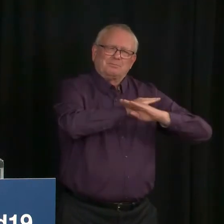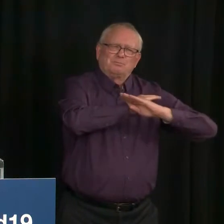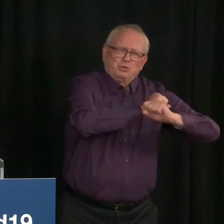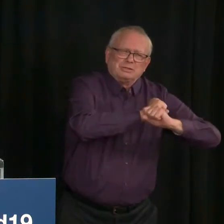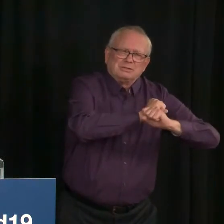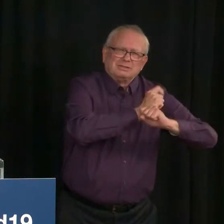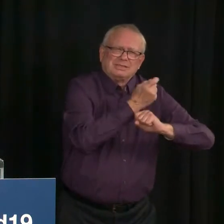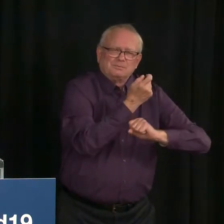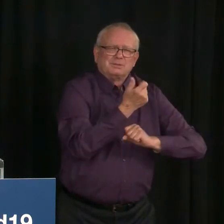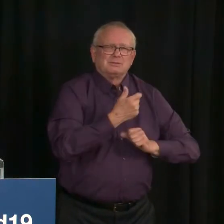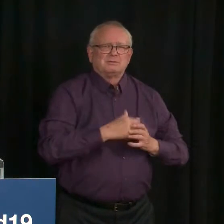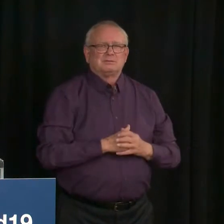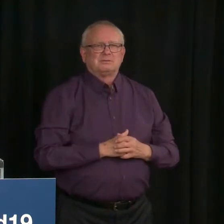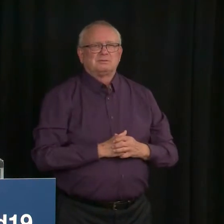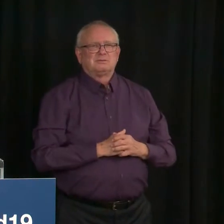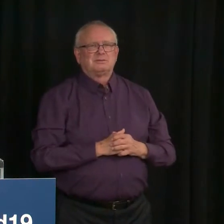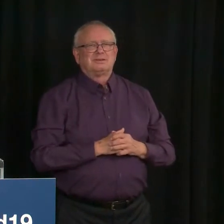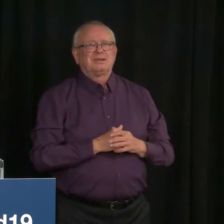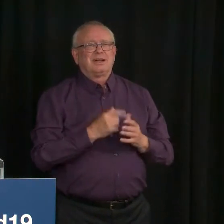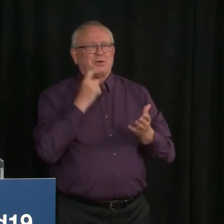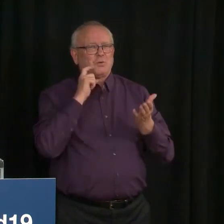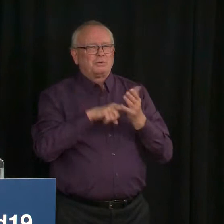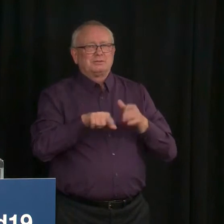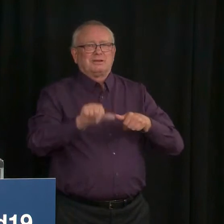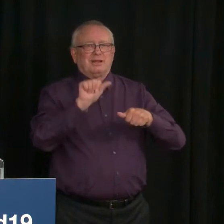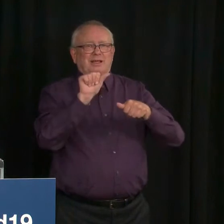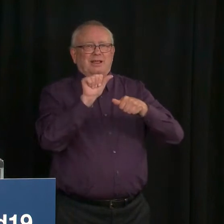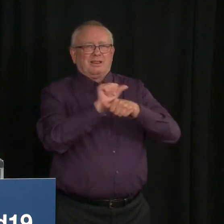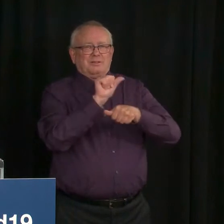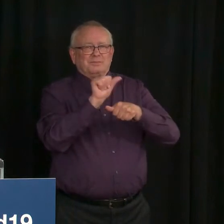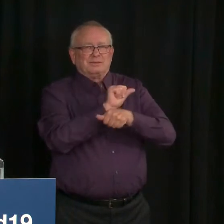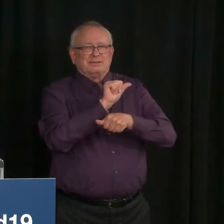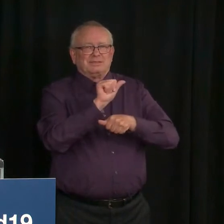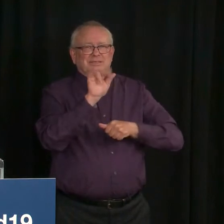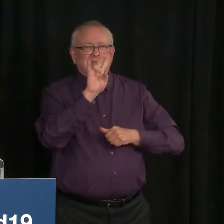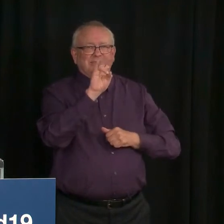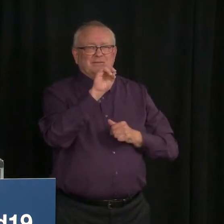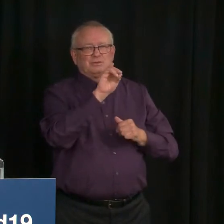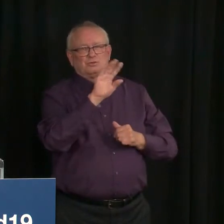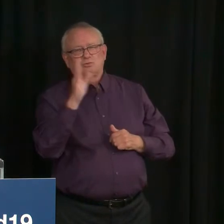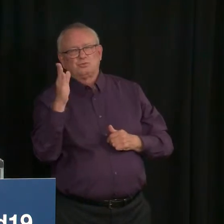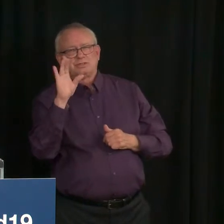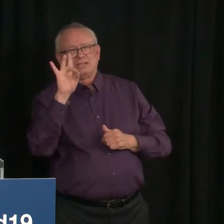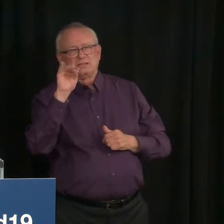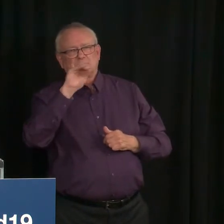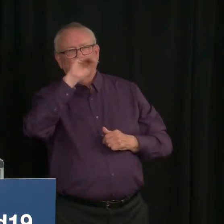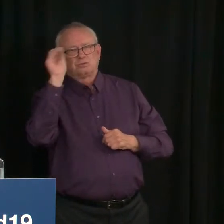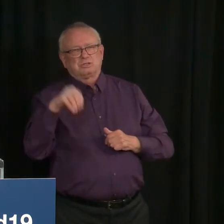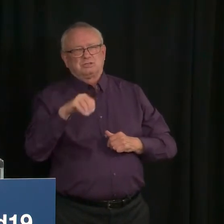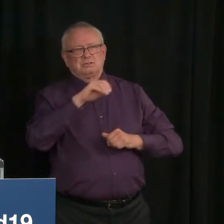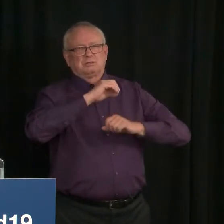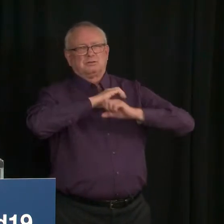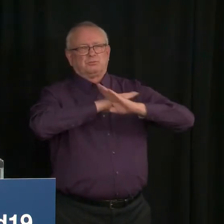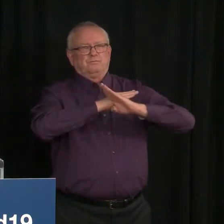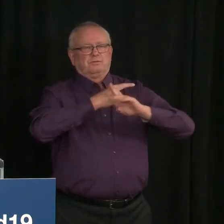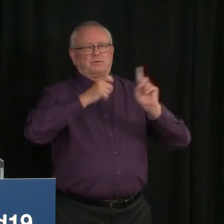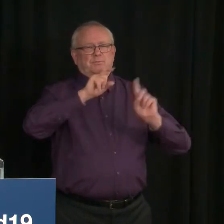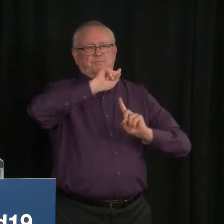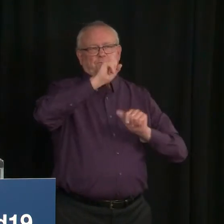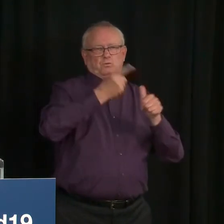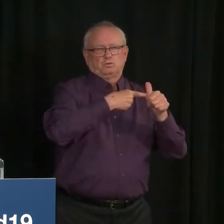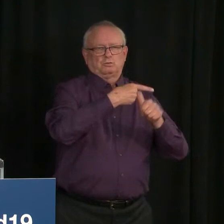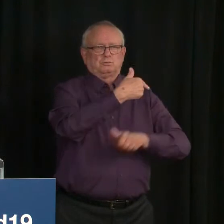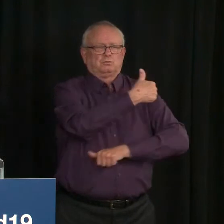the province, that we are seeing that 70 to 80% protection from the first dose for the vast majority of